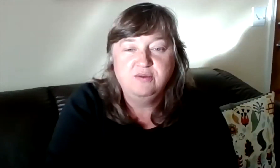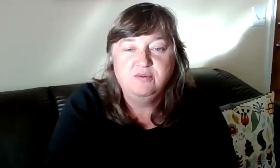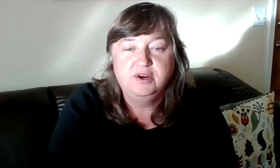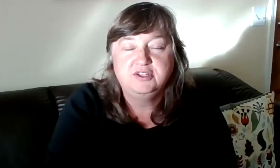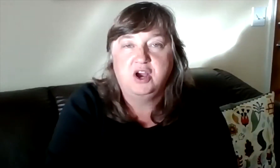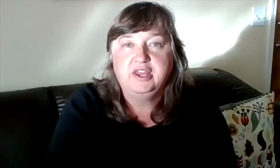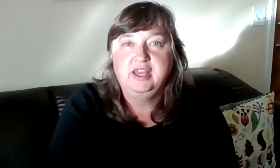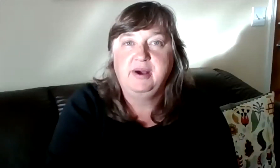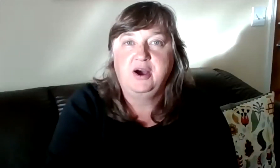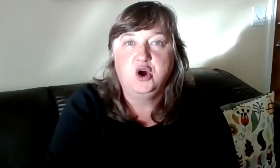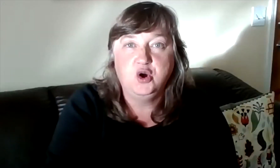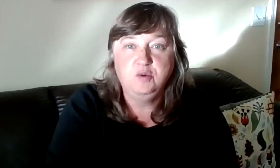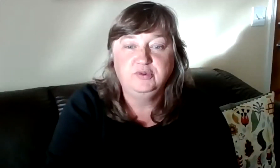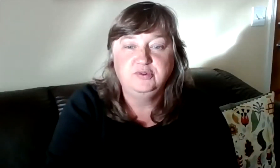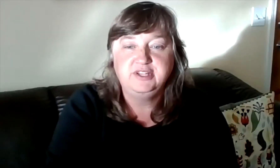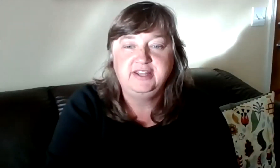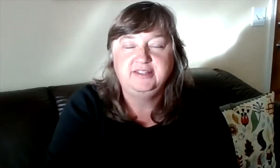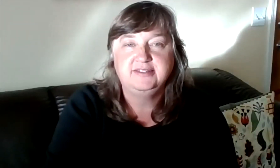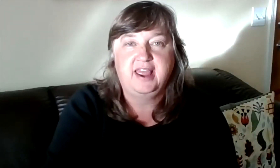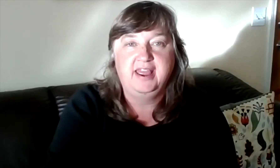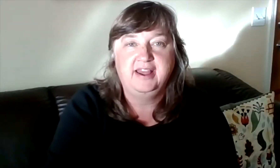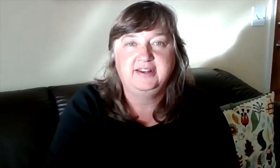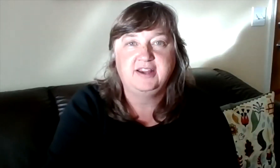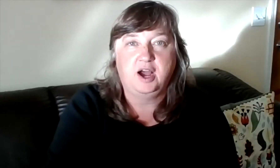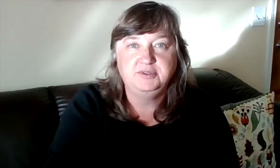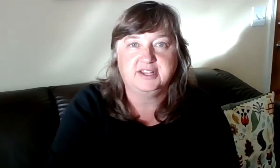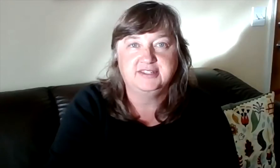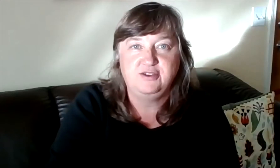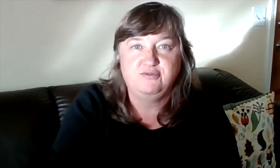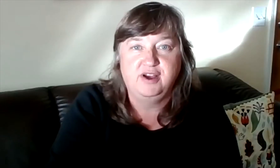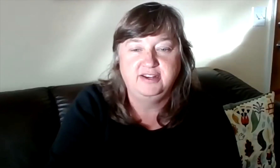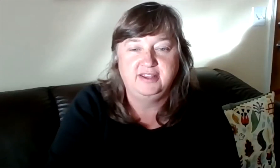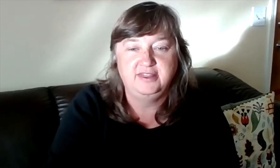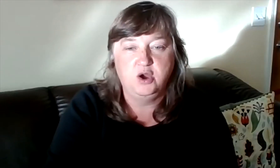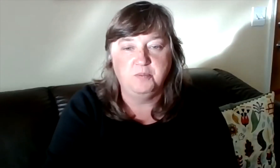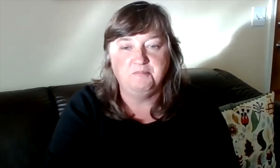we're talking about home routines and objects that you find in the home.